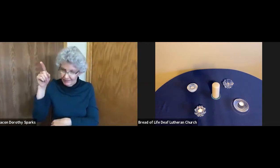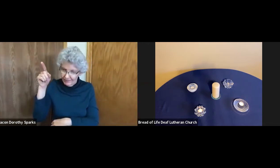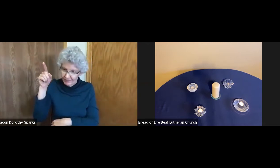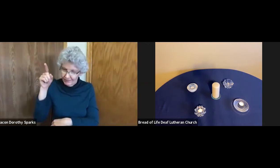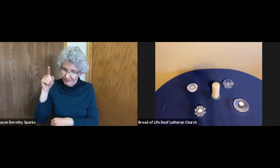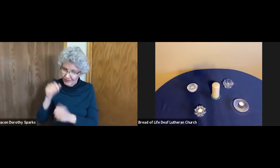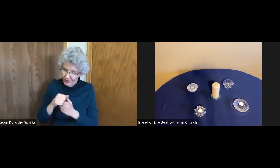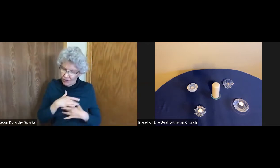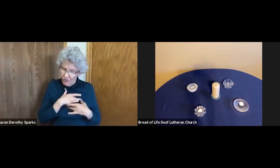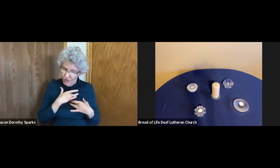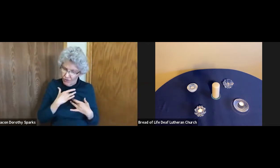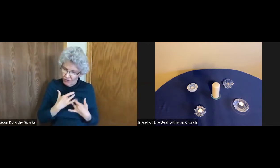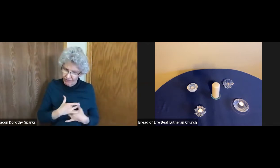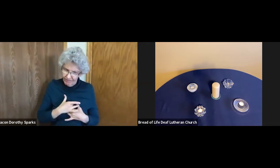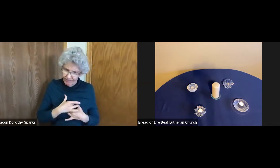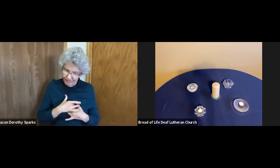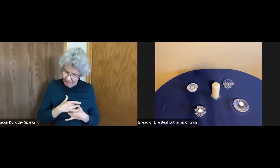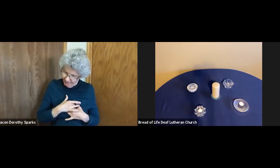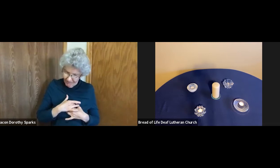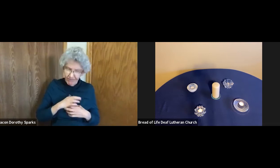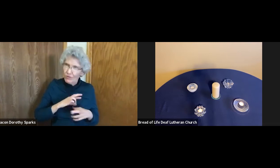authentic hearts,